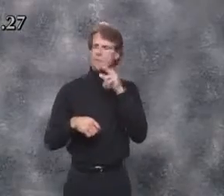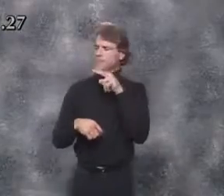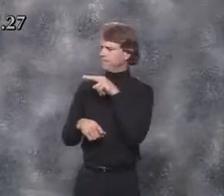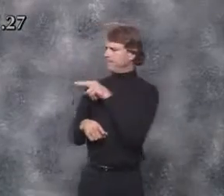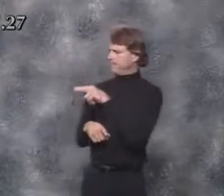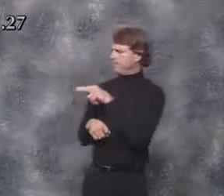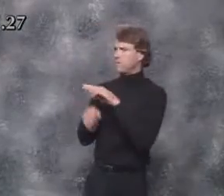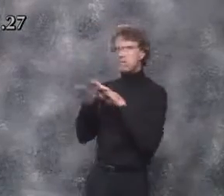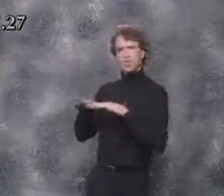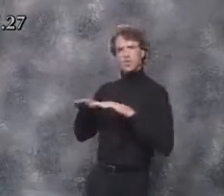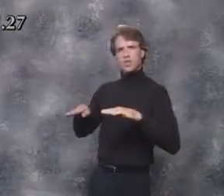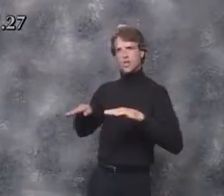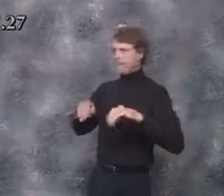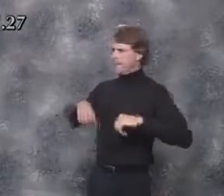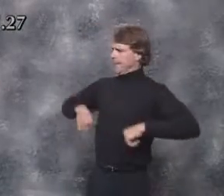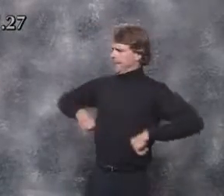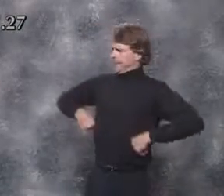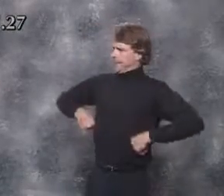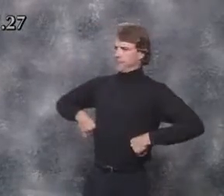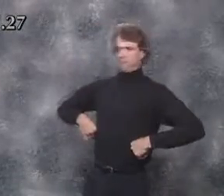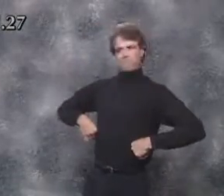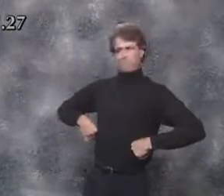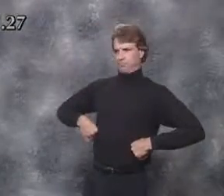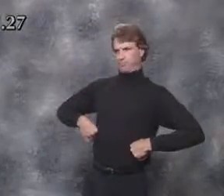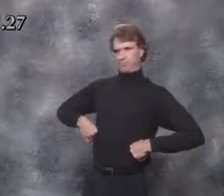The mother looked at the children and said,